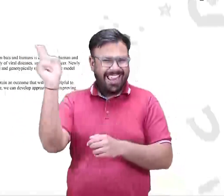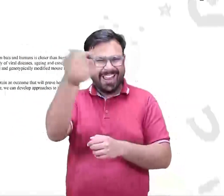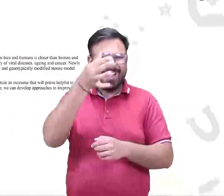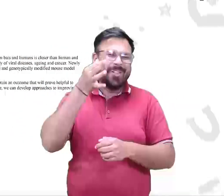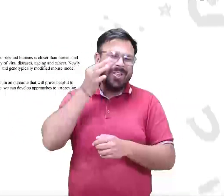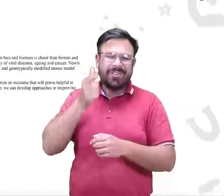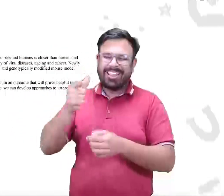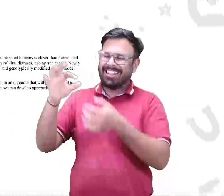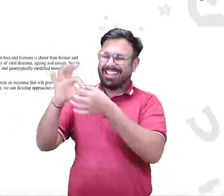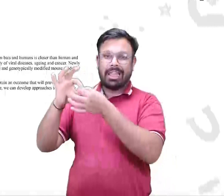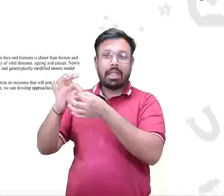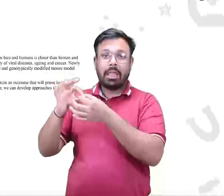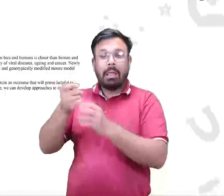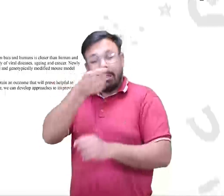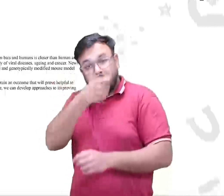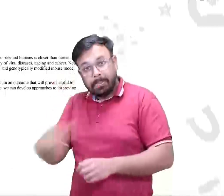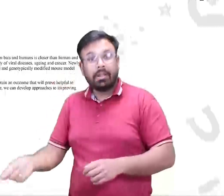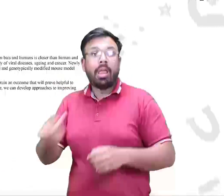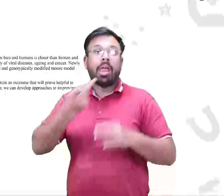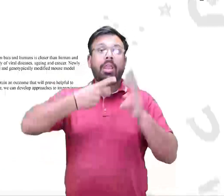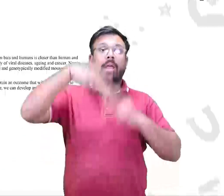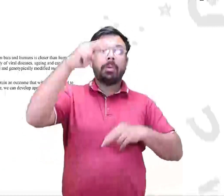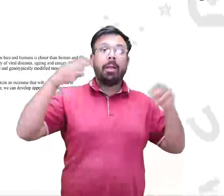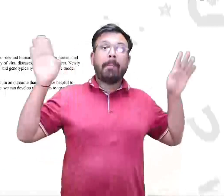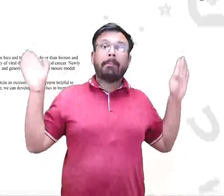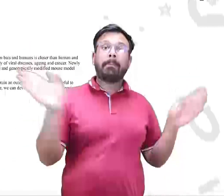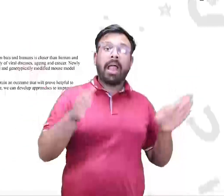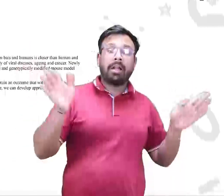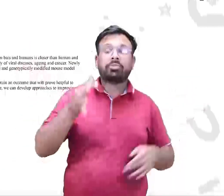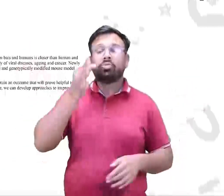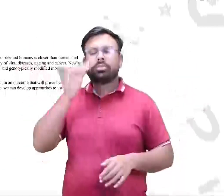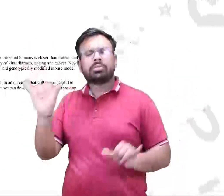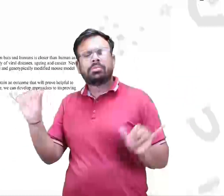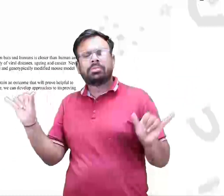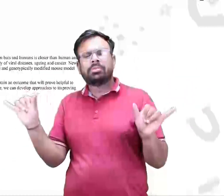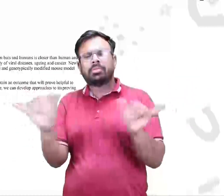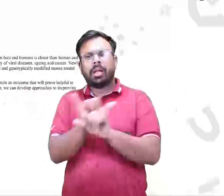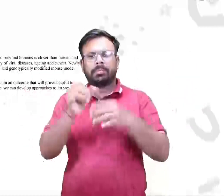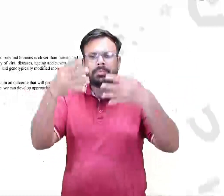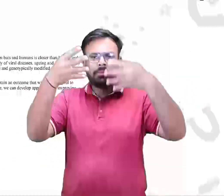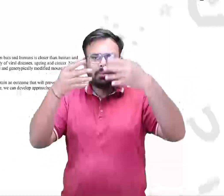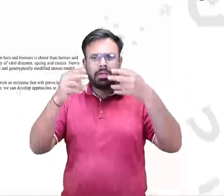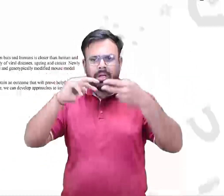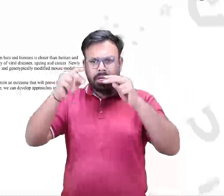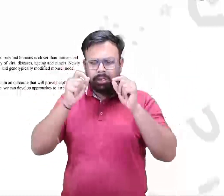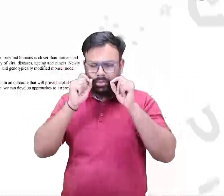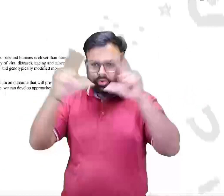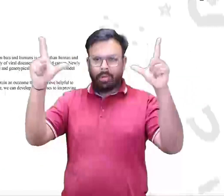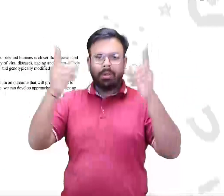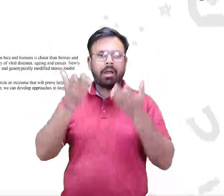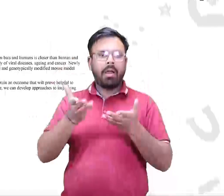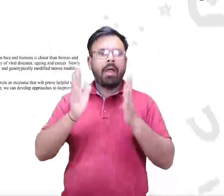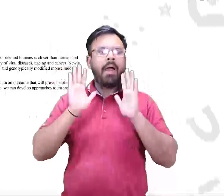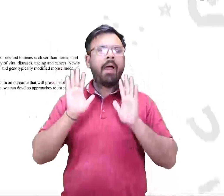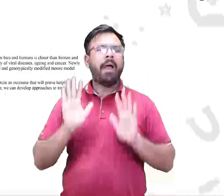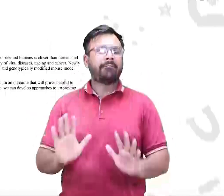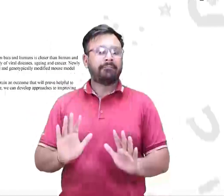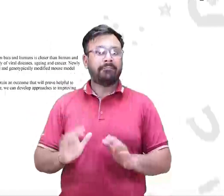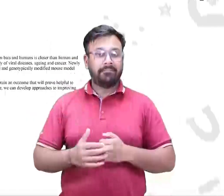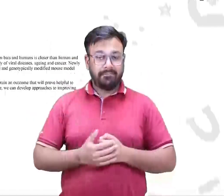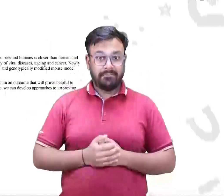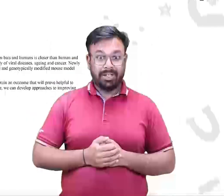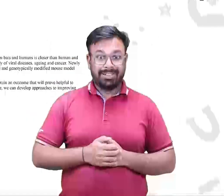Did this strength the fact that bats prove as potentially powerful model